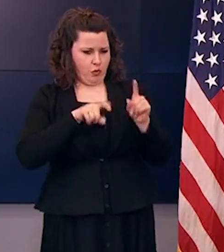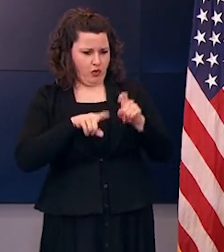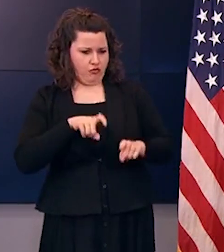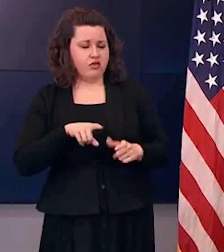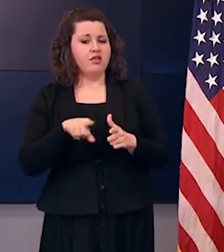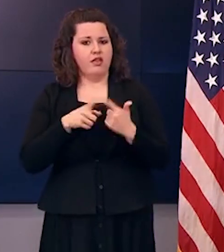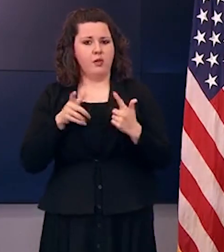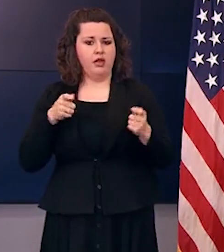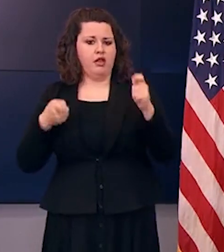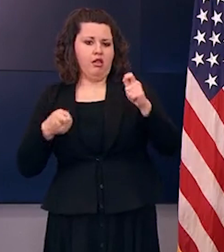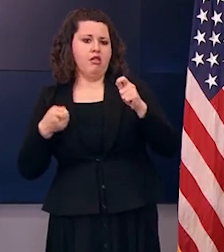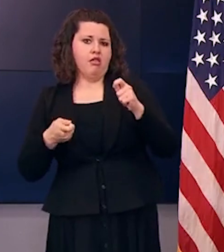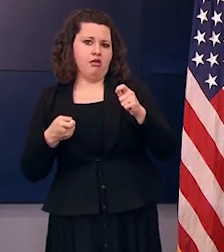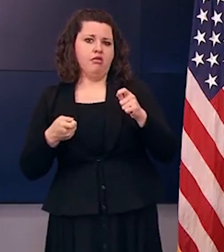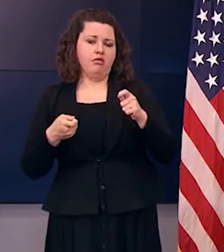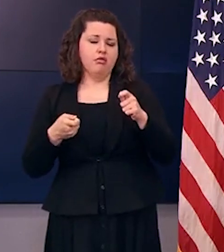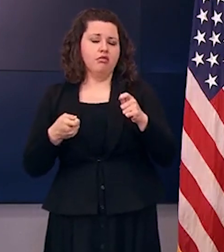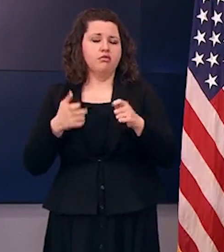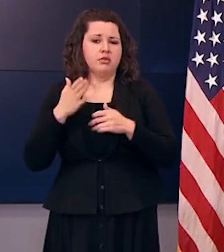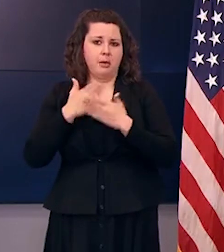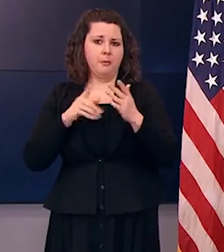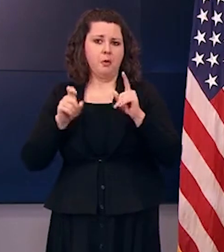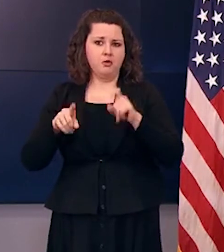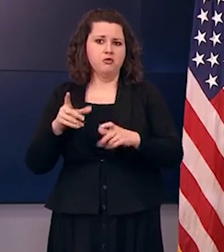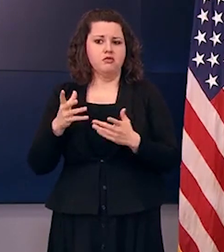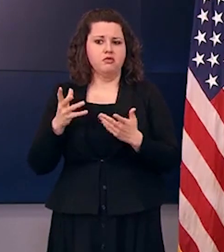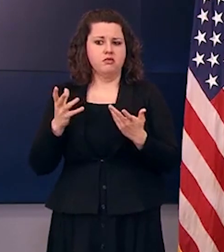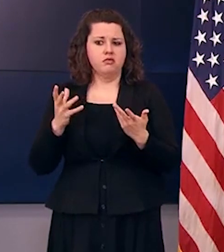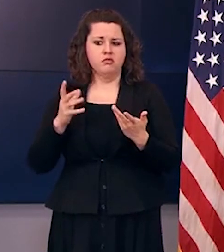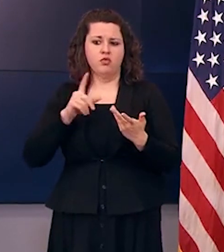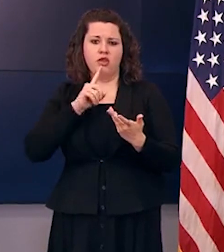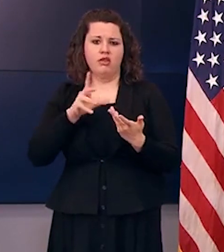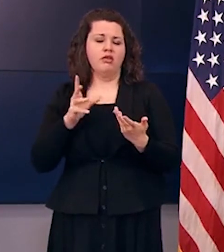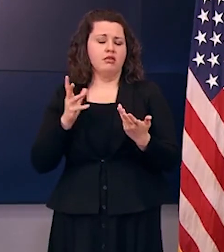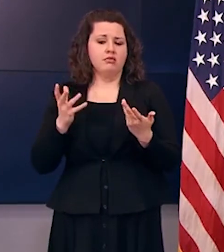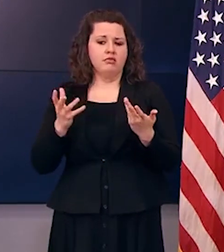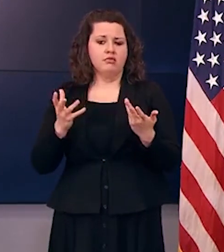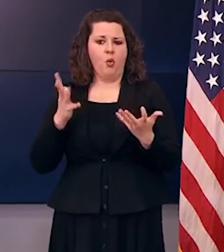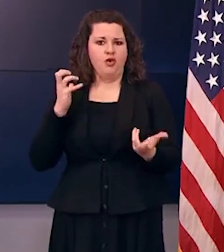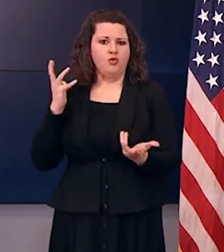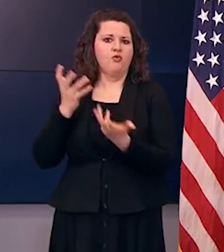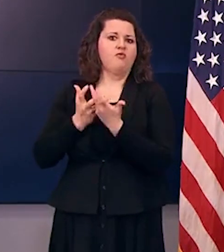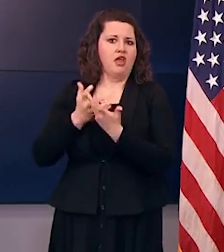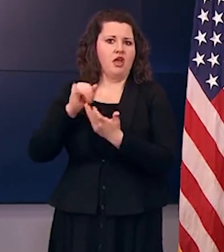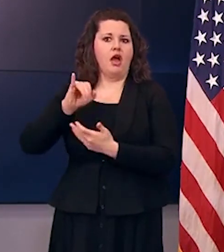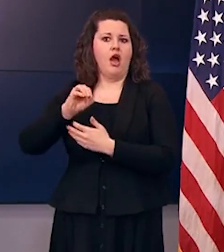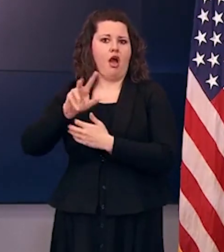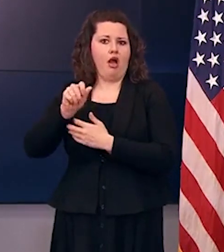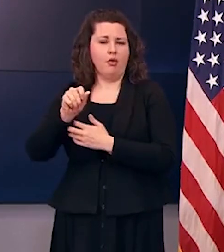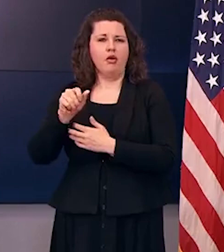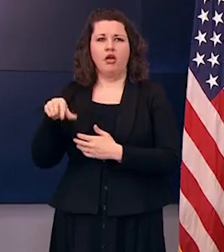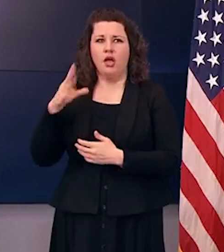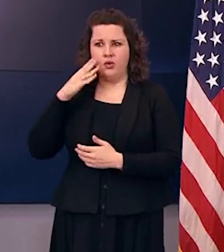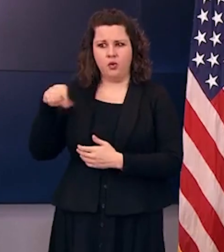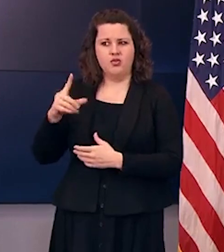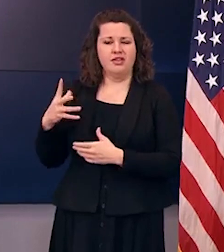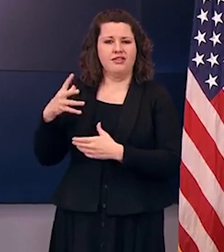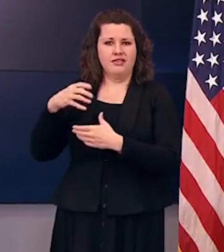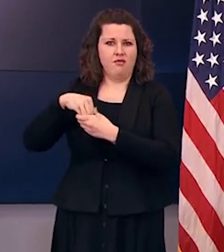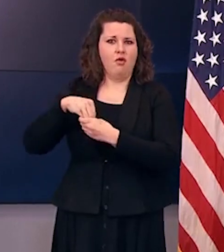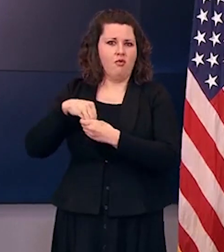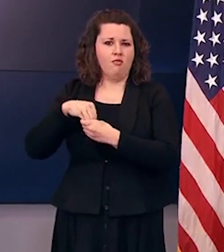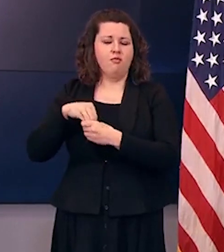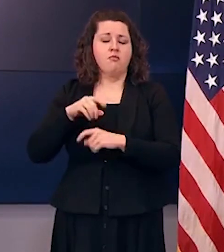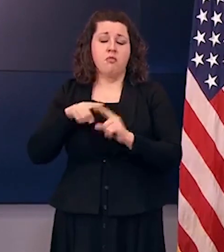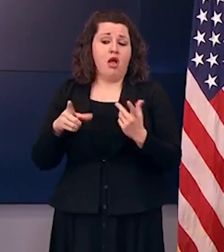of adapt some of the questions to make it fit Iowa. So I know she was involved in that process,